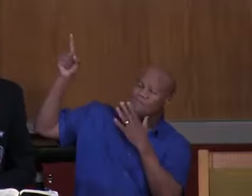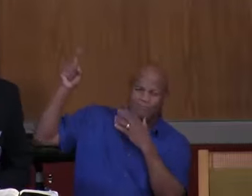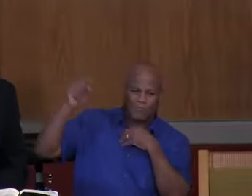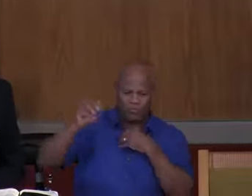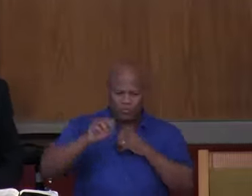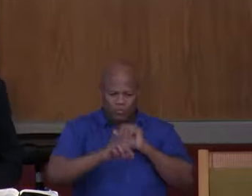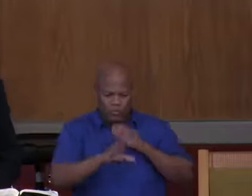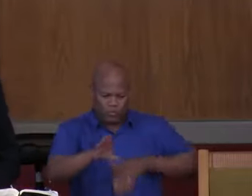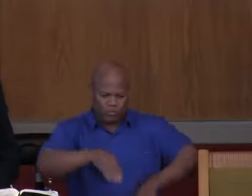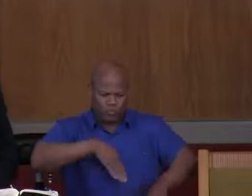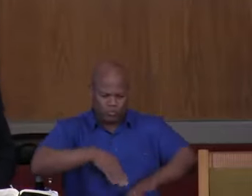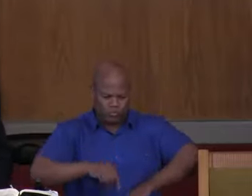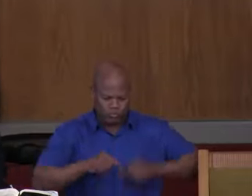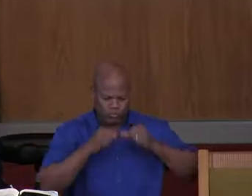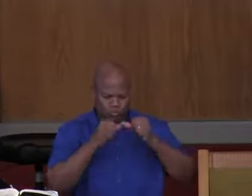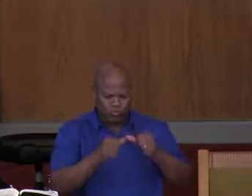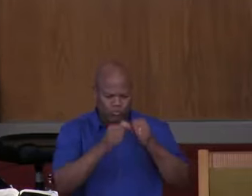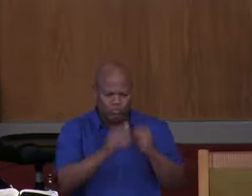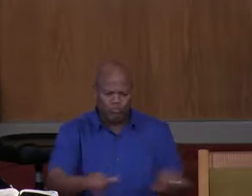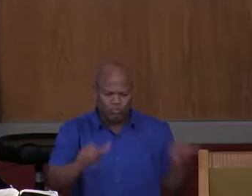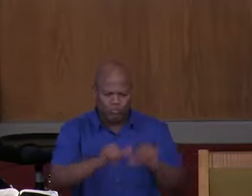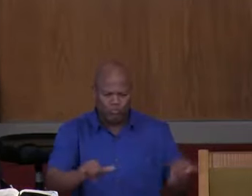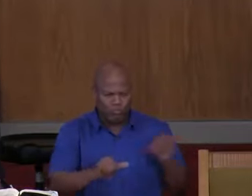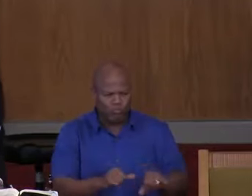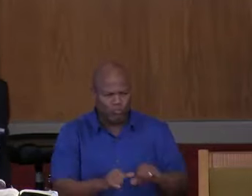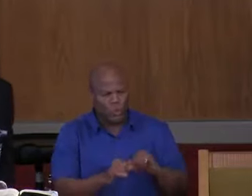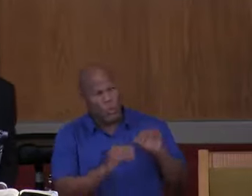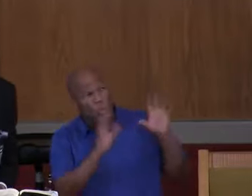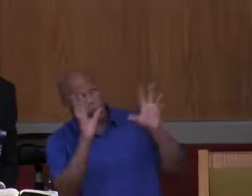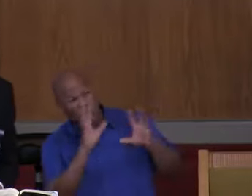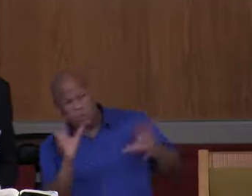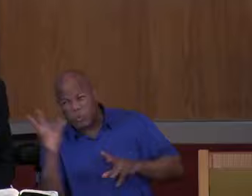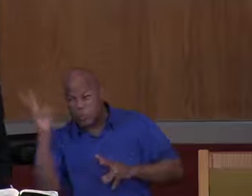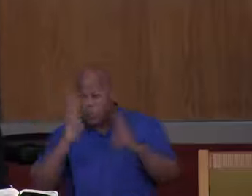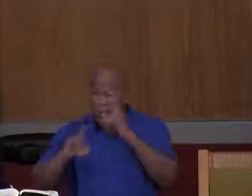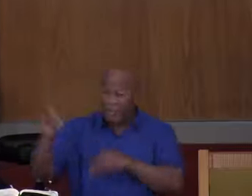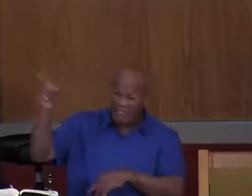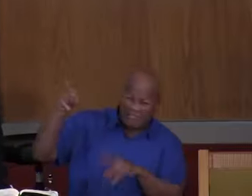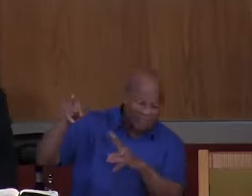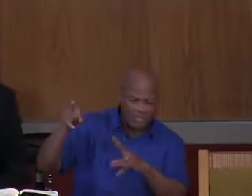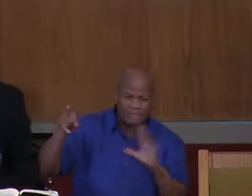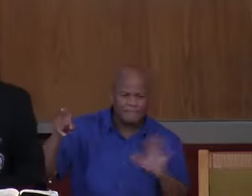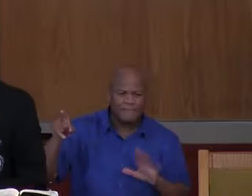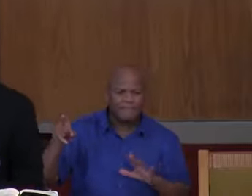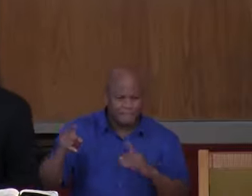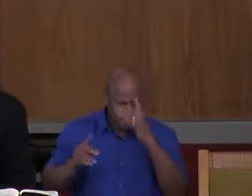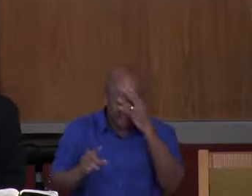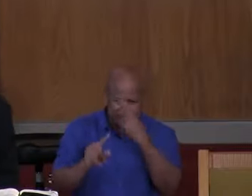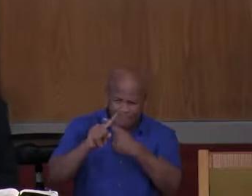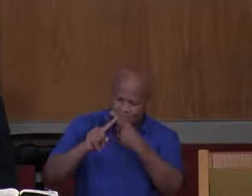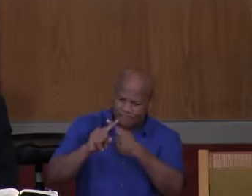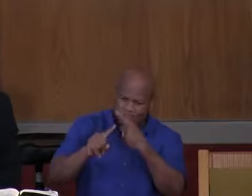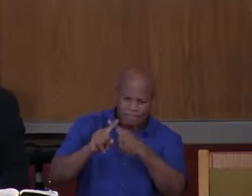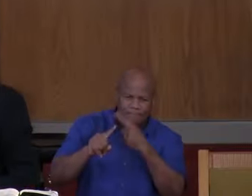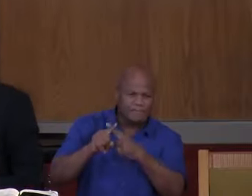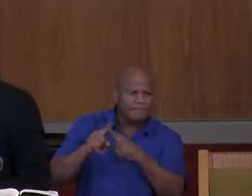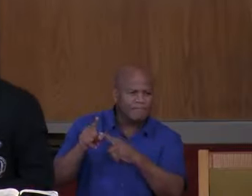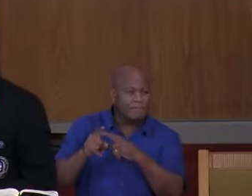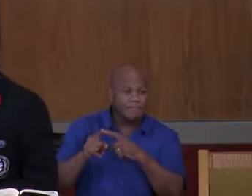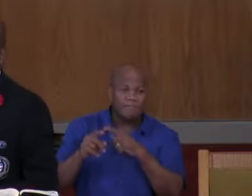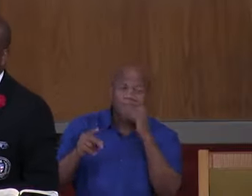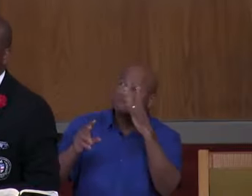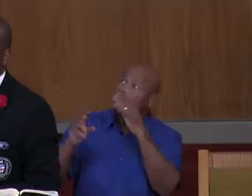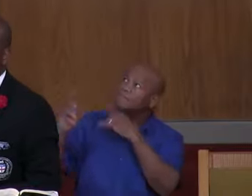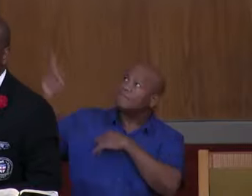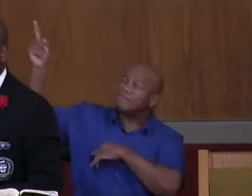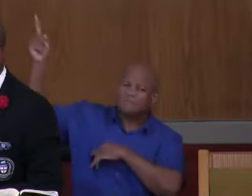cower, and his faithfulness was compensated. Now, don't get me wrong, when I say compensated, God